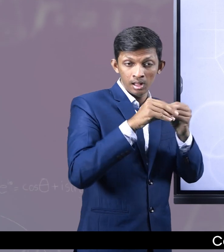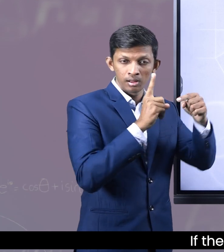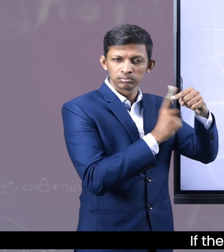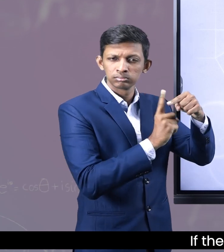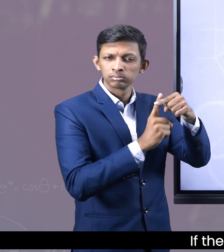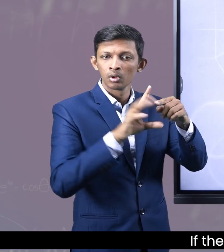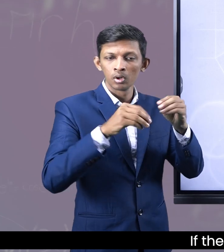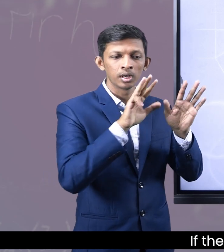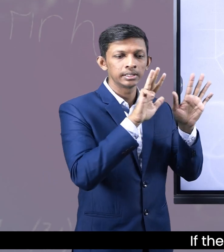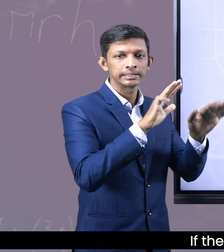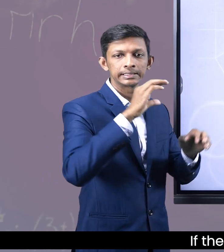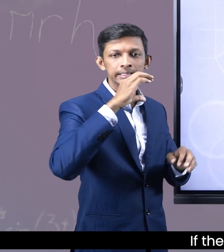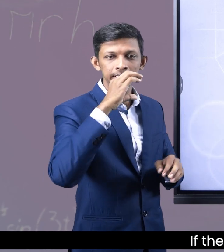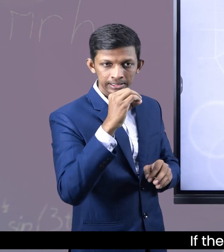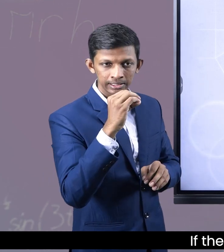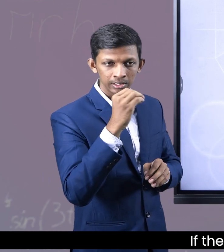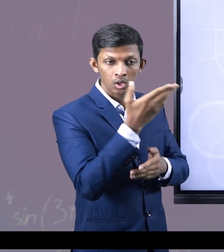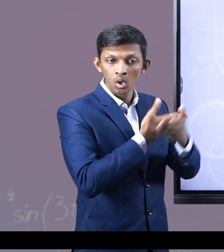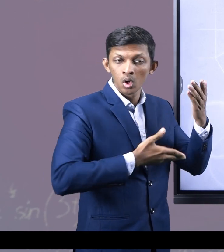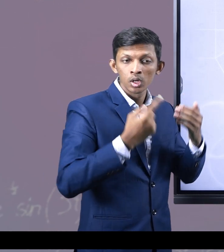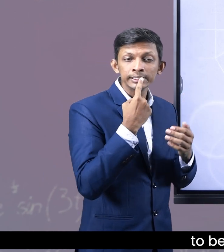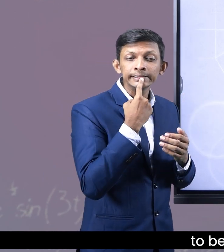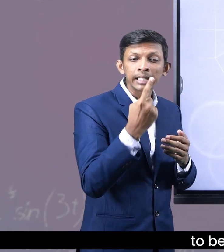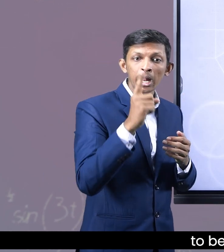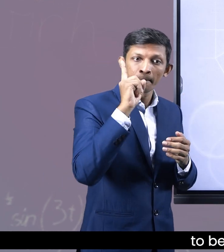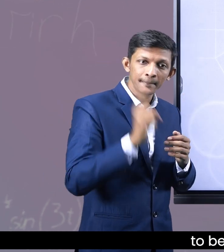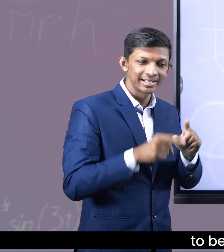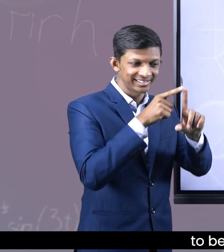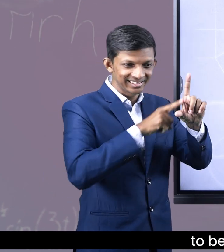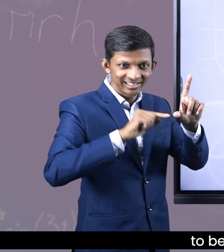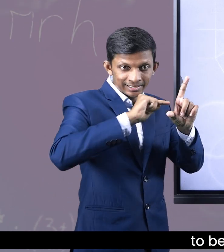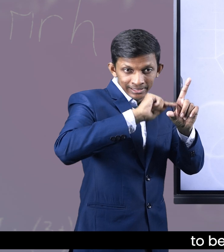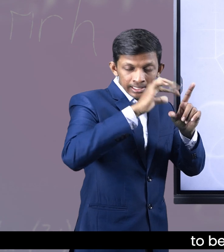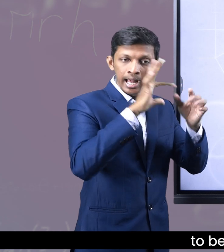If the sum of two angles is 90 degrees, then they are said to be complementary angles.